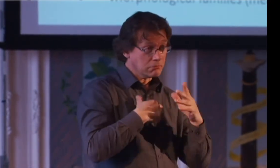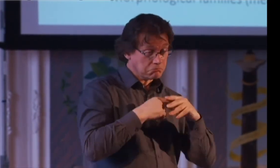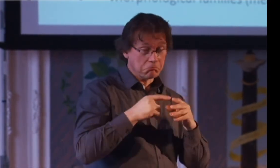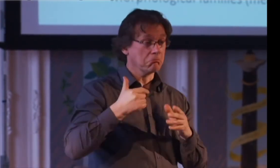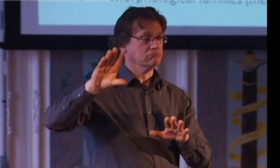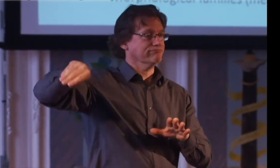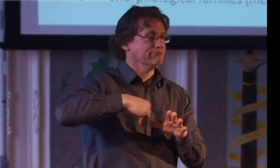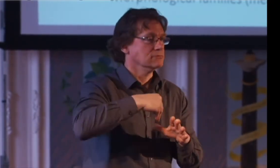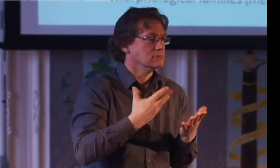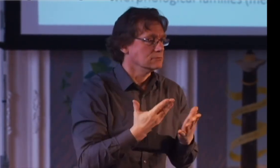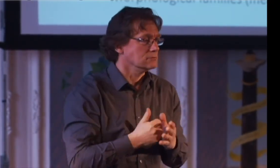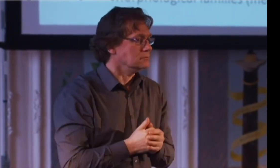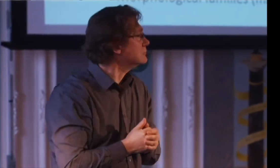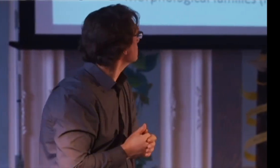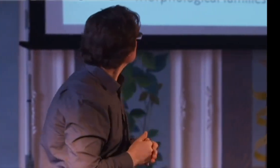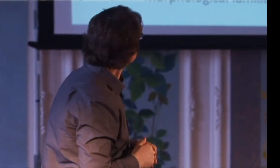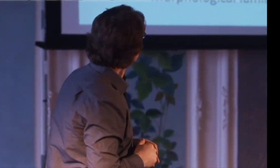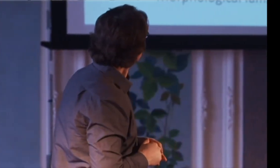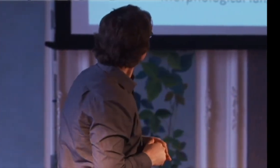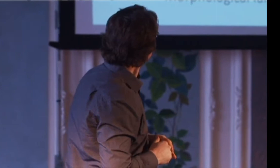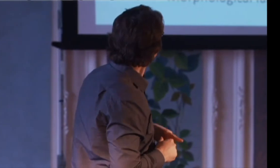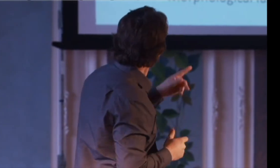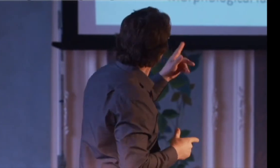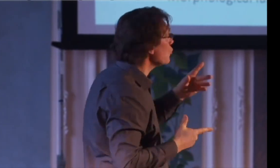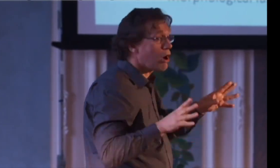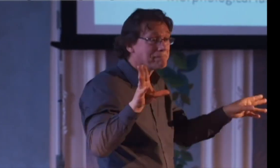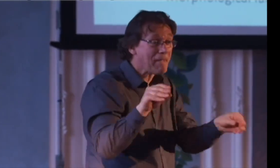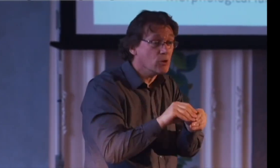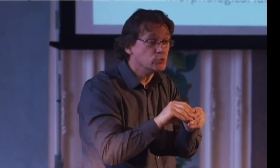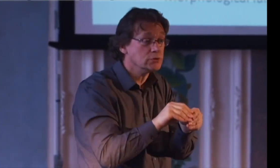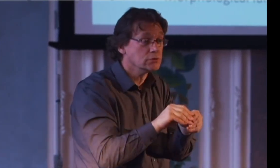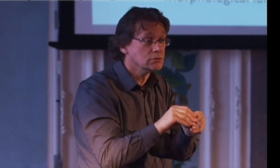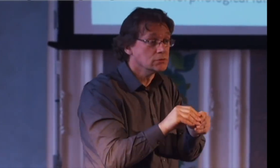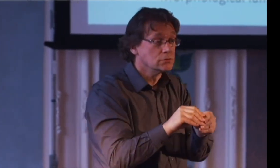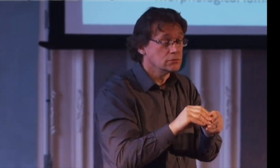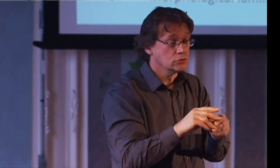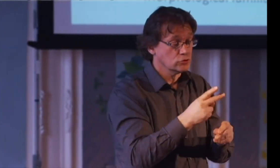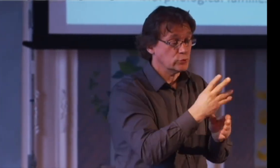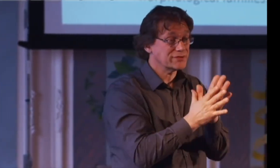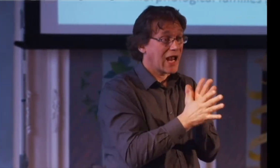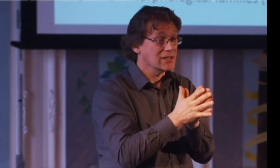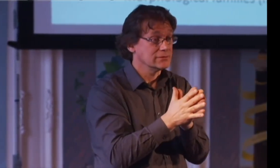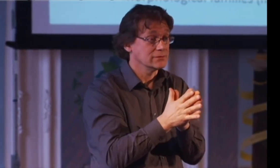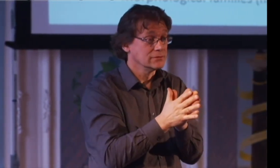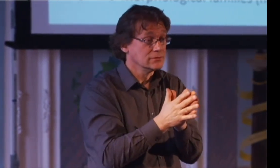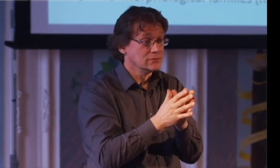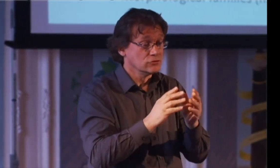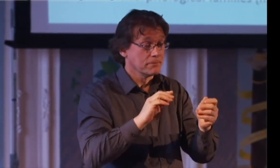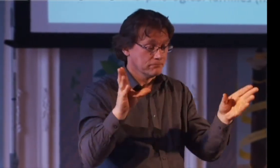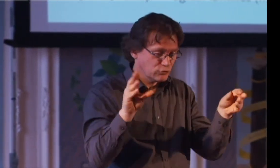the principles of BSL as a language, so we were able to incorporate that into the glossary. We used compounding, which